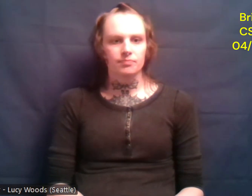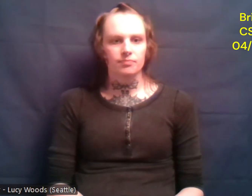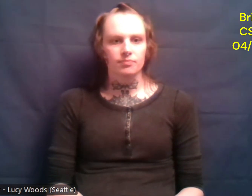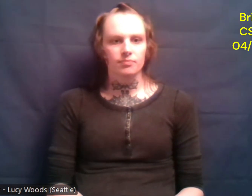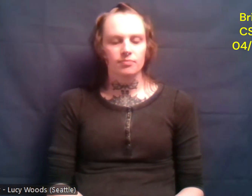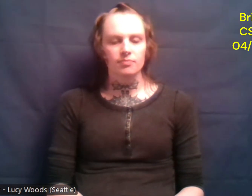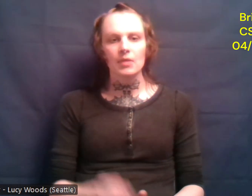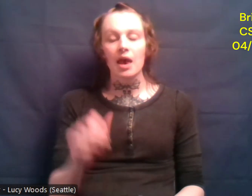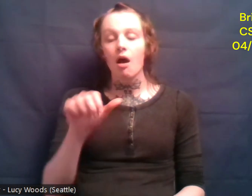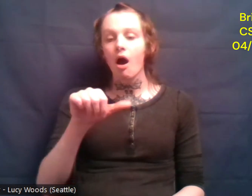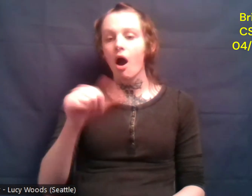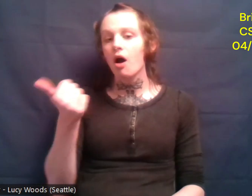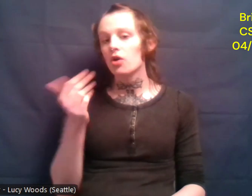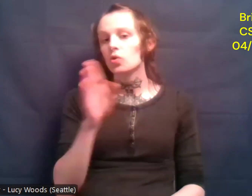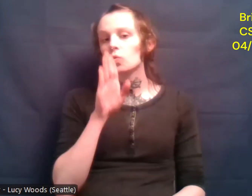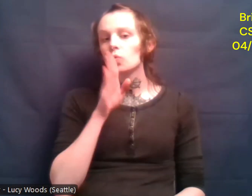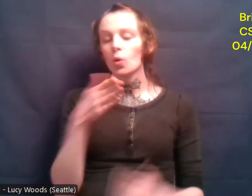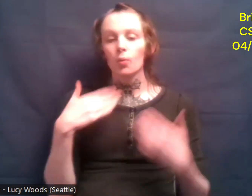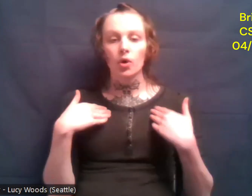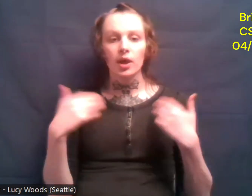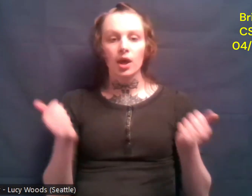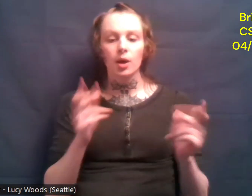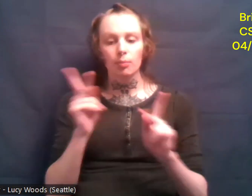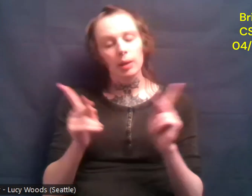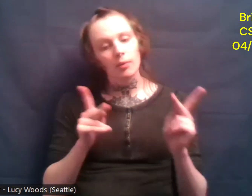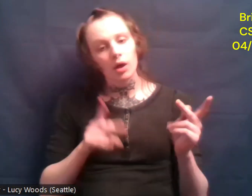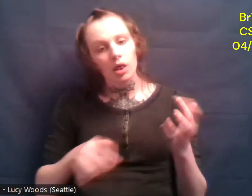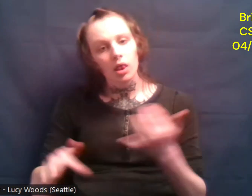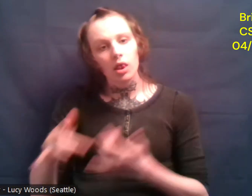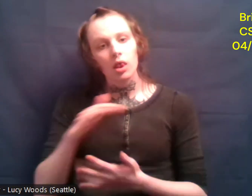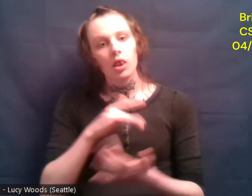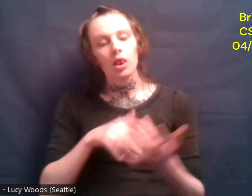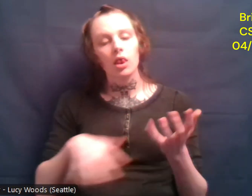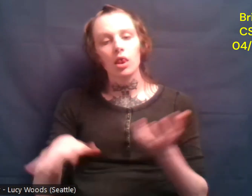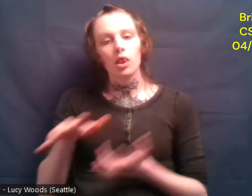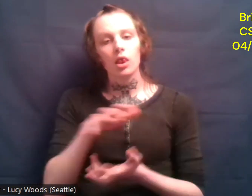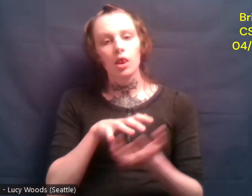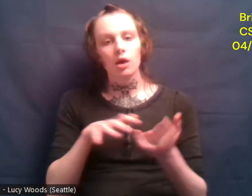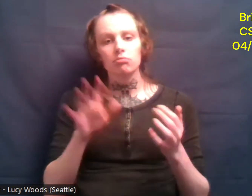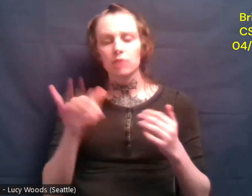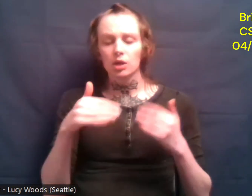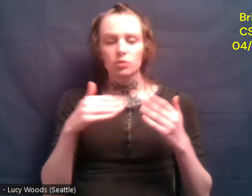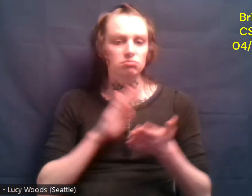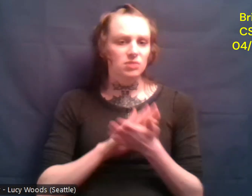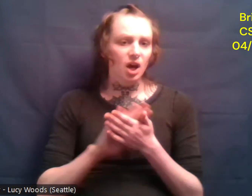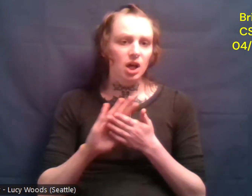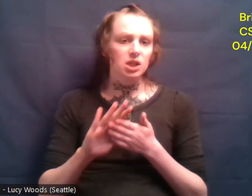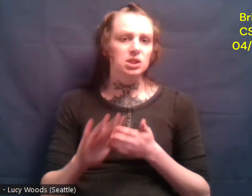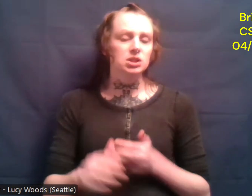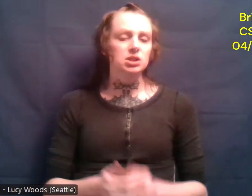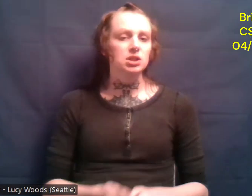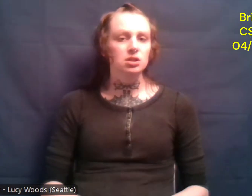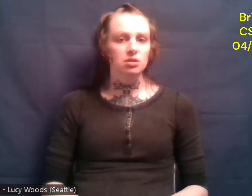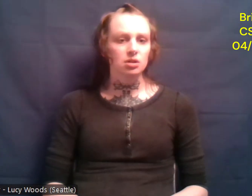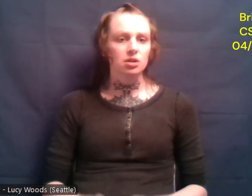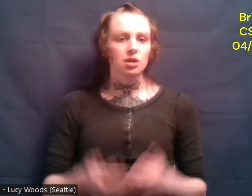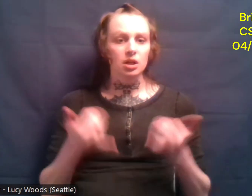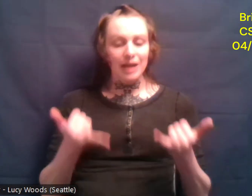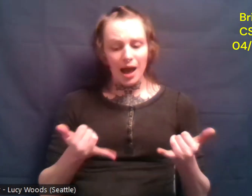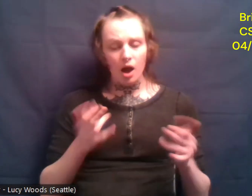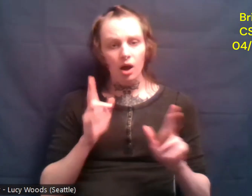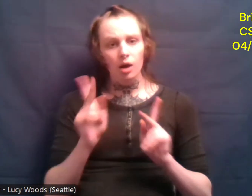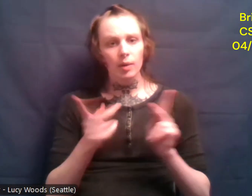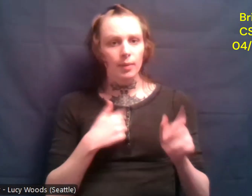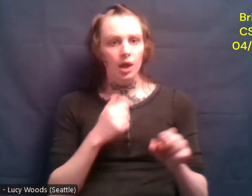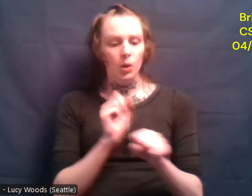sober young people who meet that version of myself. And like now, the people I work with, one,